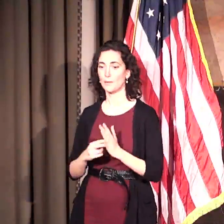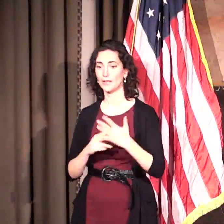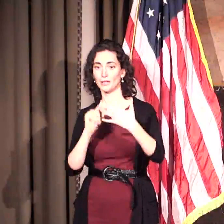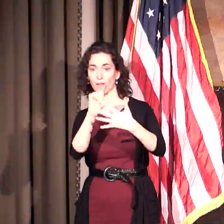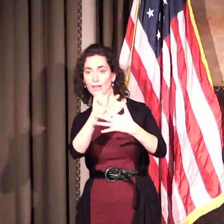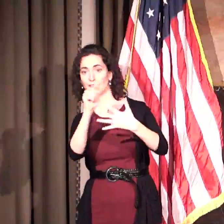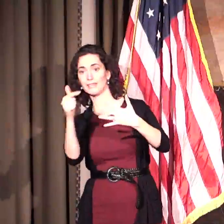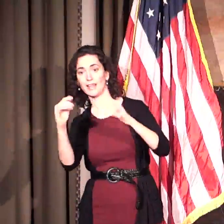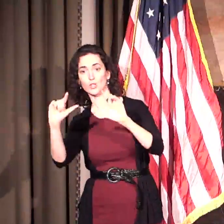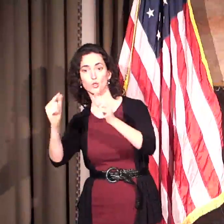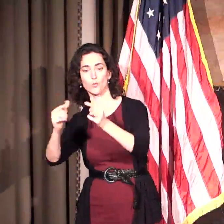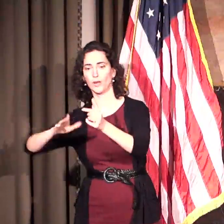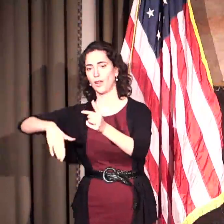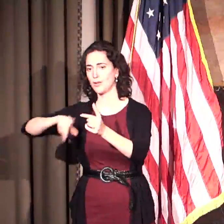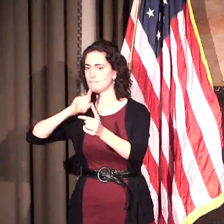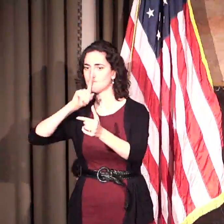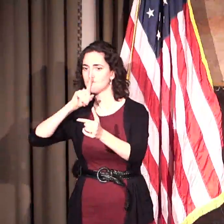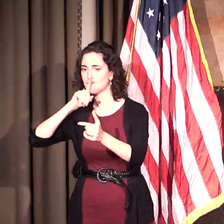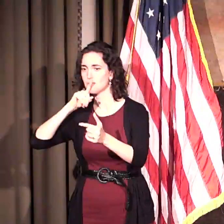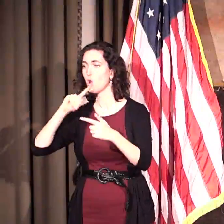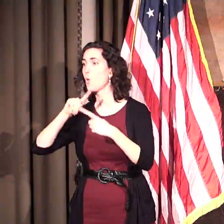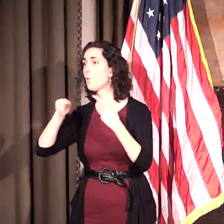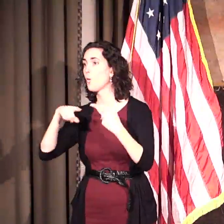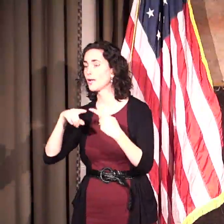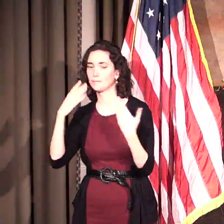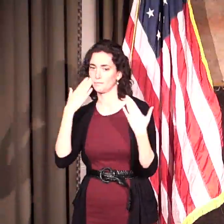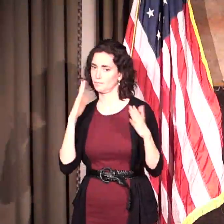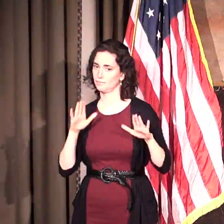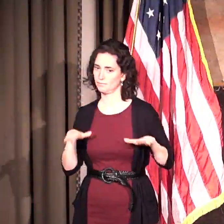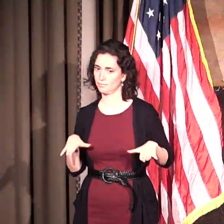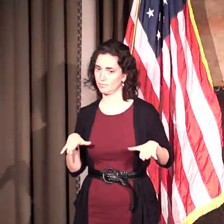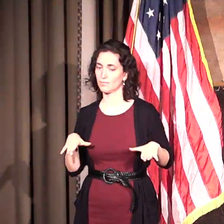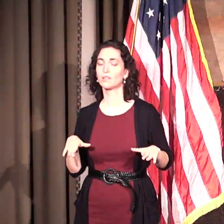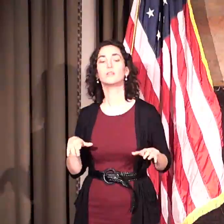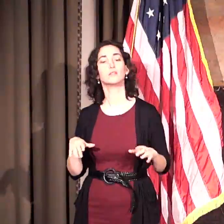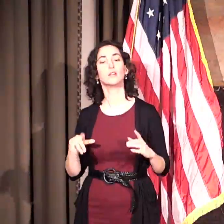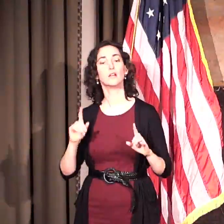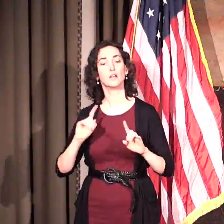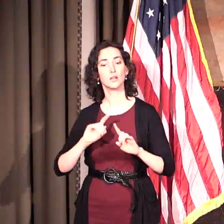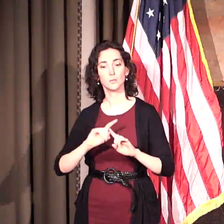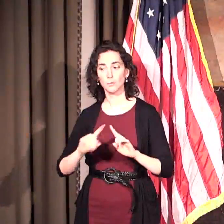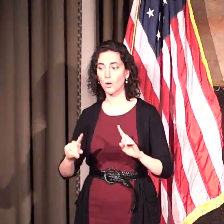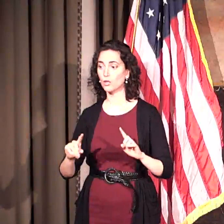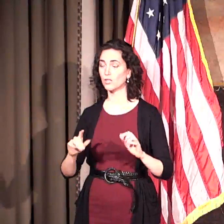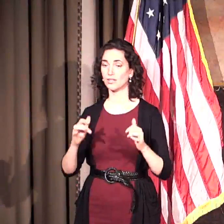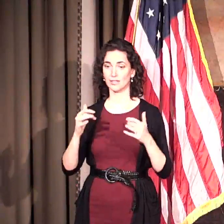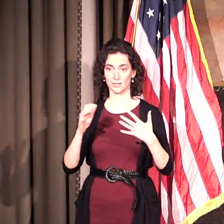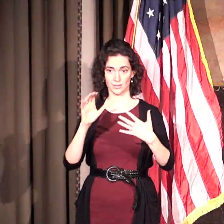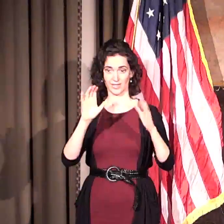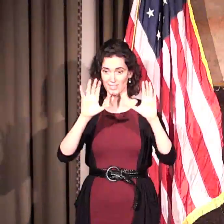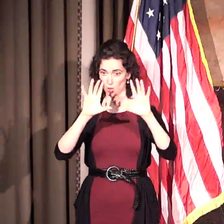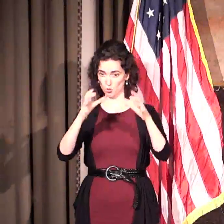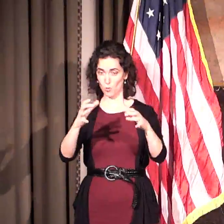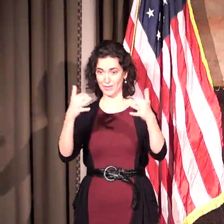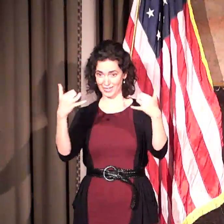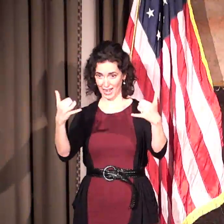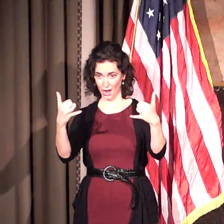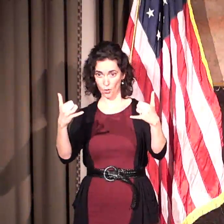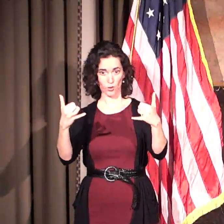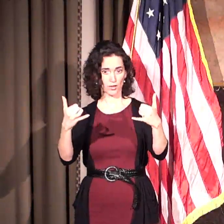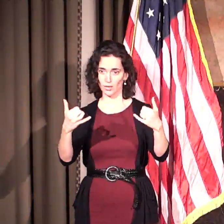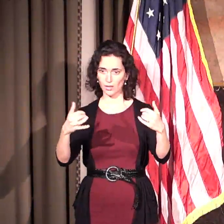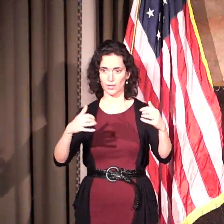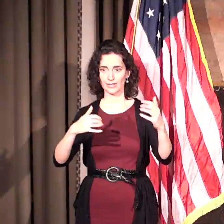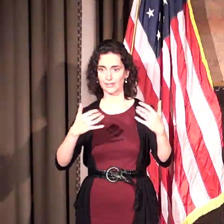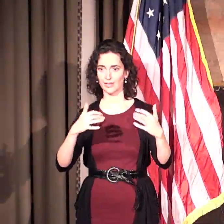for when we're going to transition out of that, but obviously so long as your current group isn't sufficiently